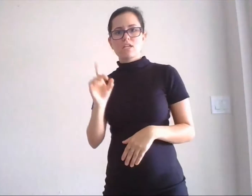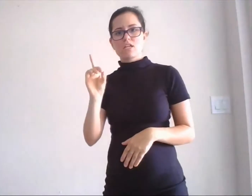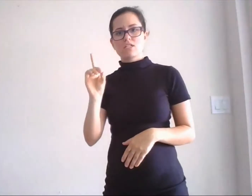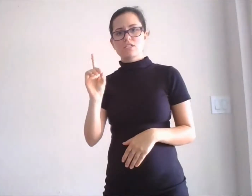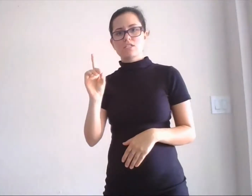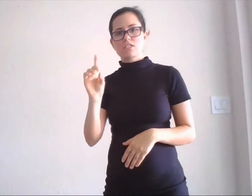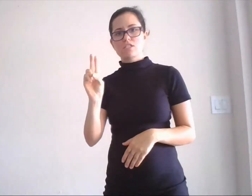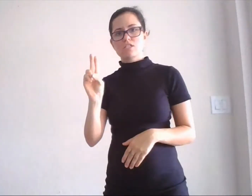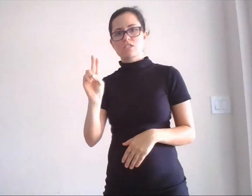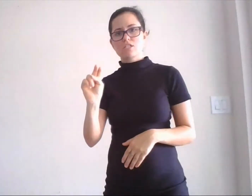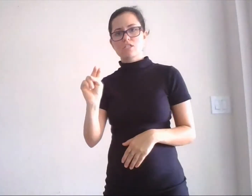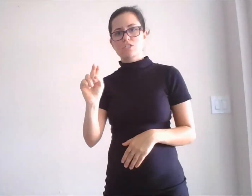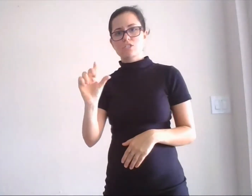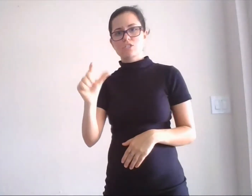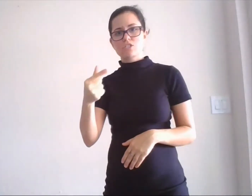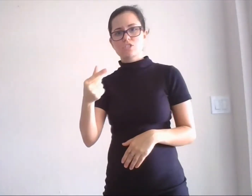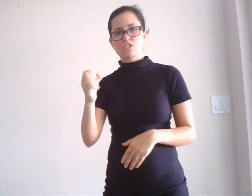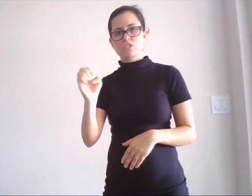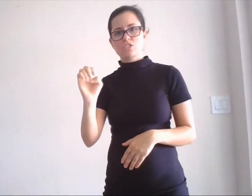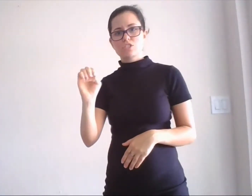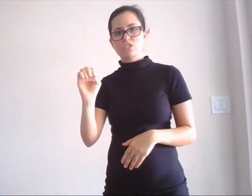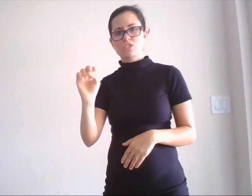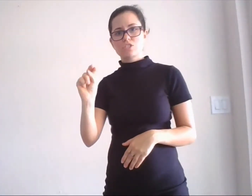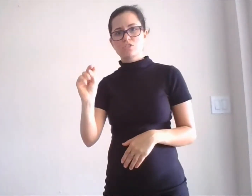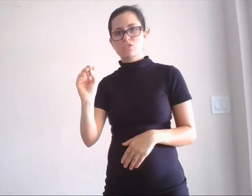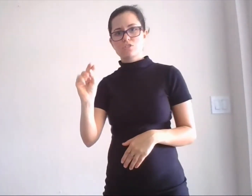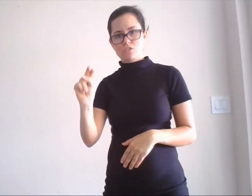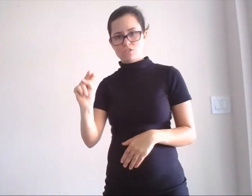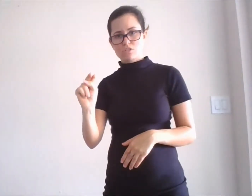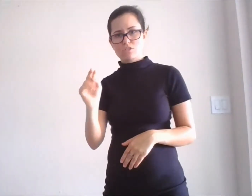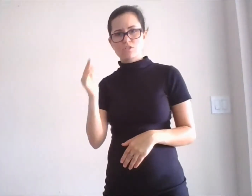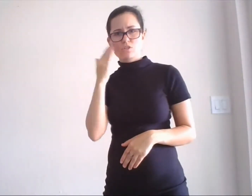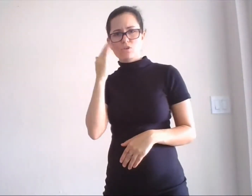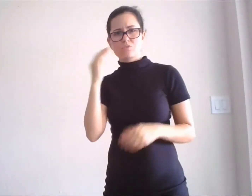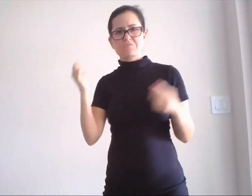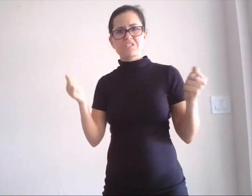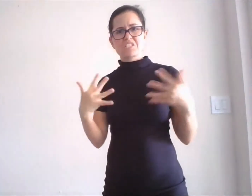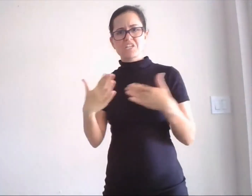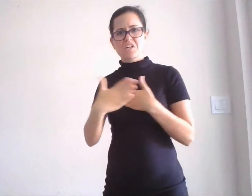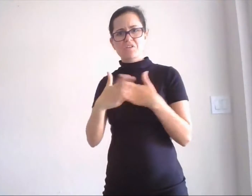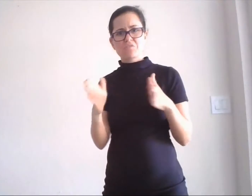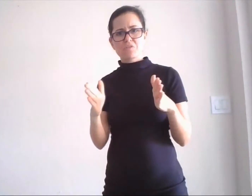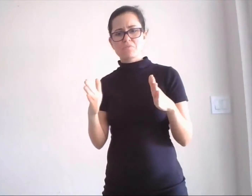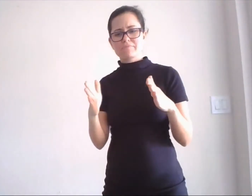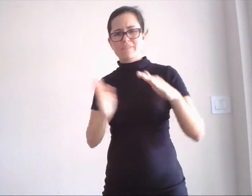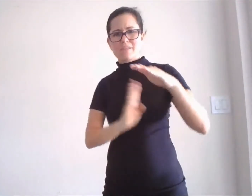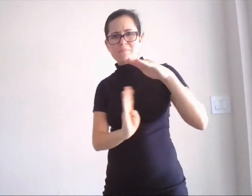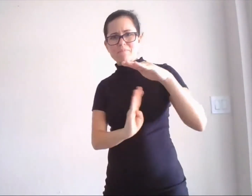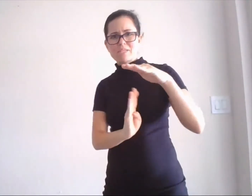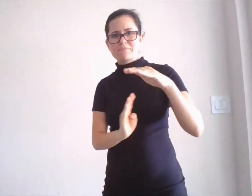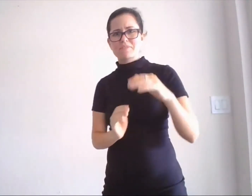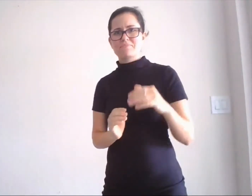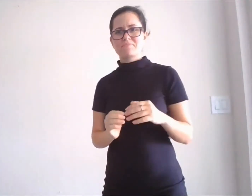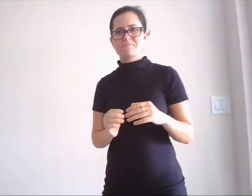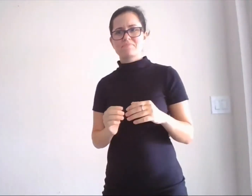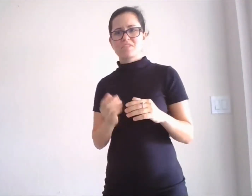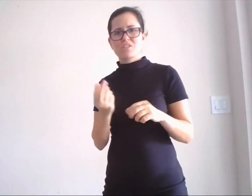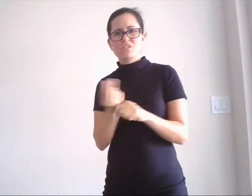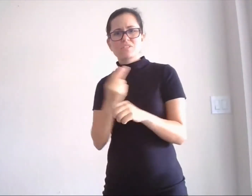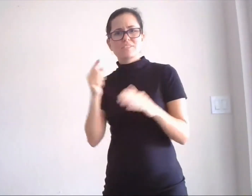horror haunted house mode. I'm a dark individual. Did you do anything that wasn't